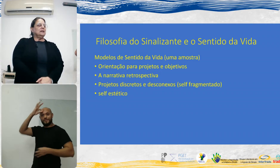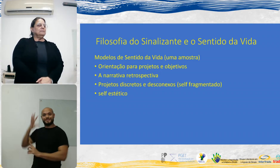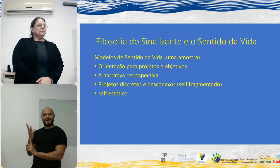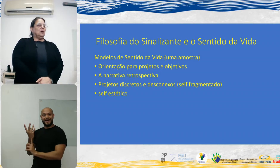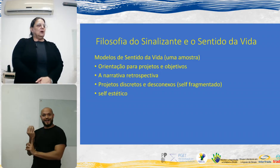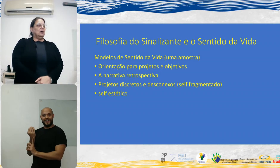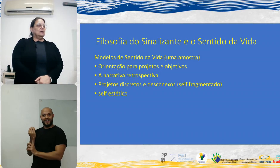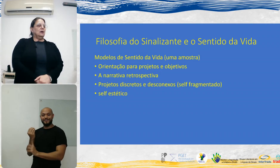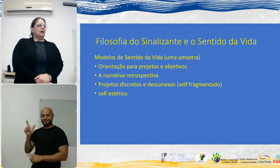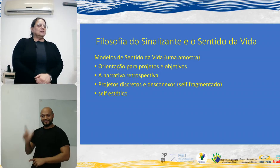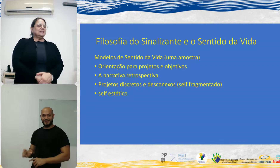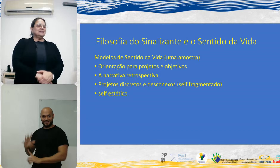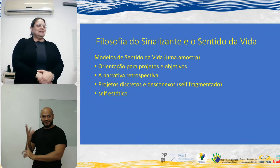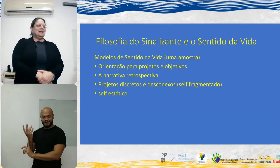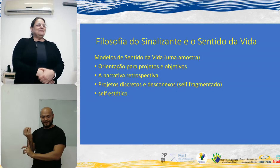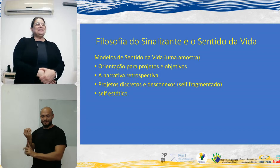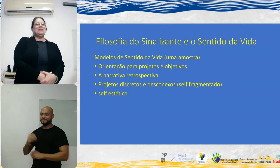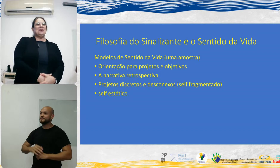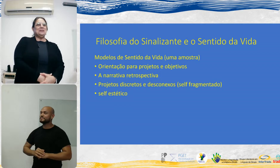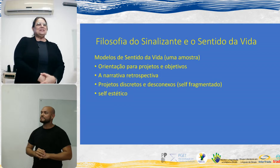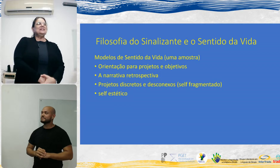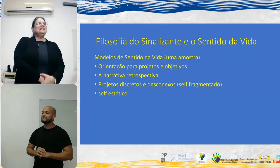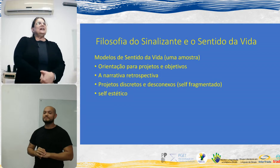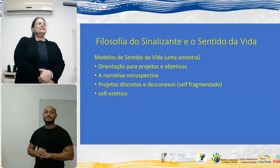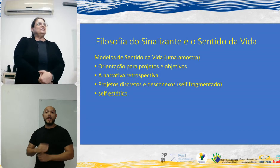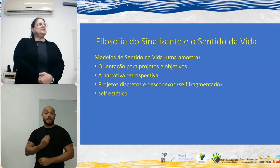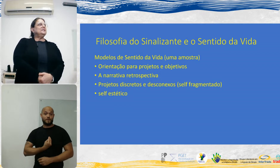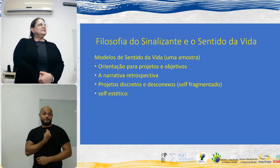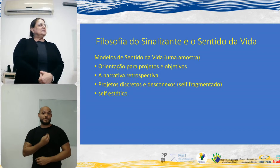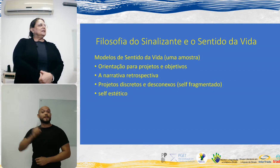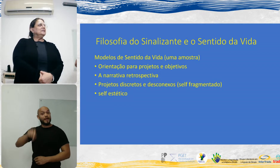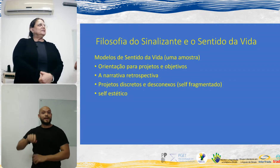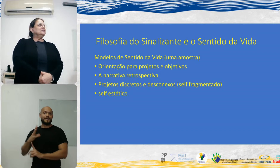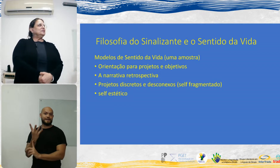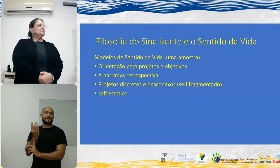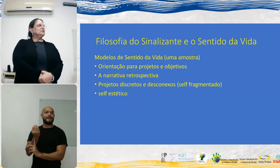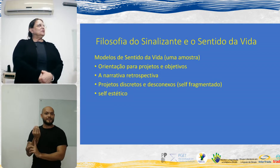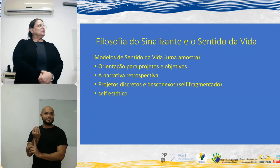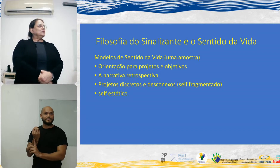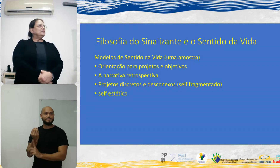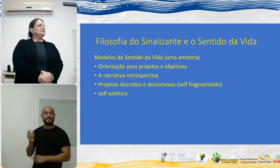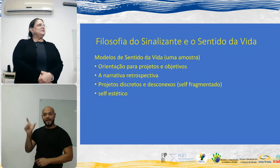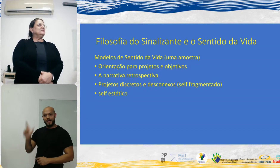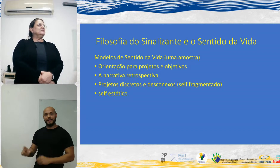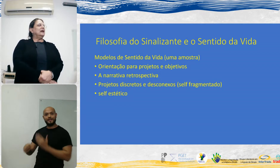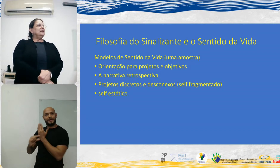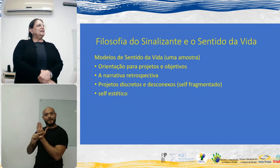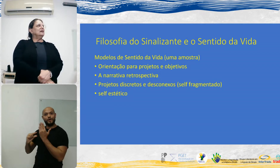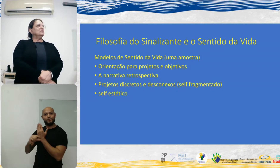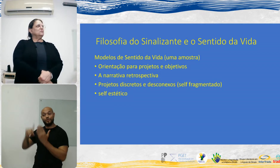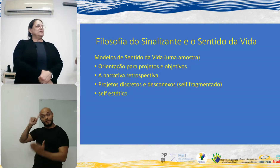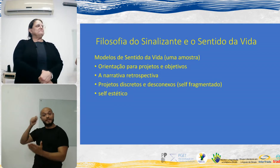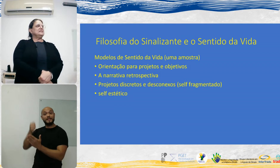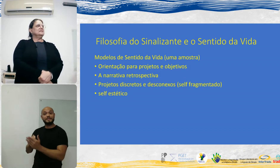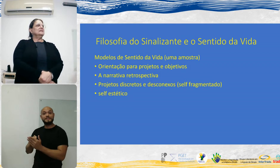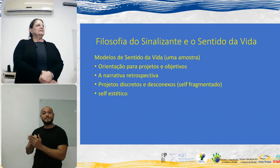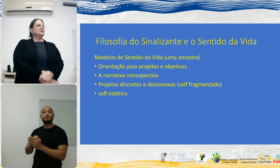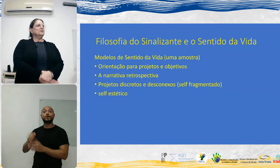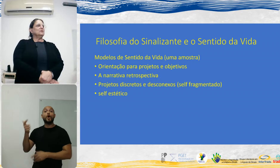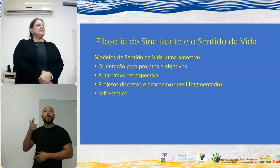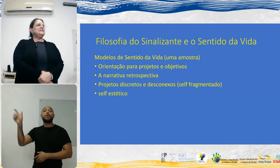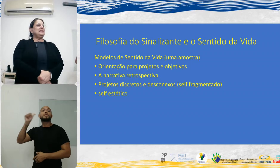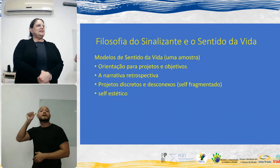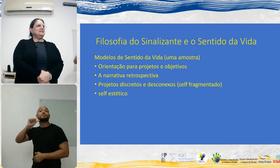and art as life as art. And she decided that she was not going to speak to any other women